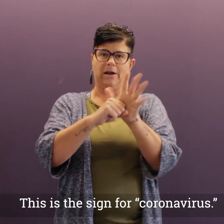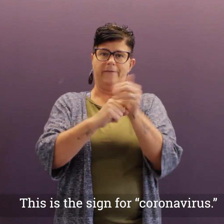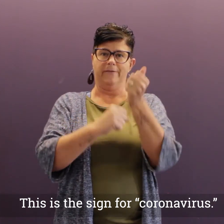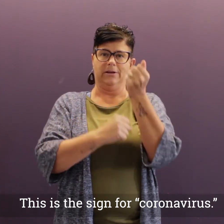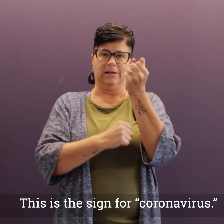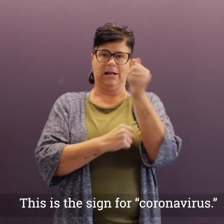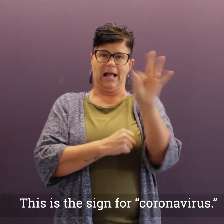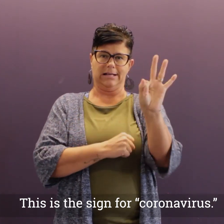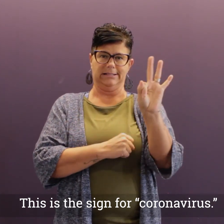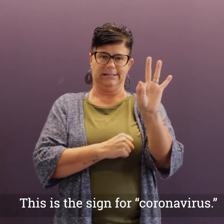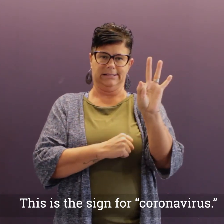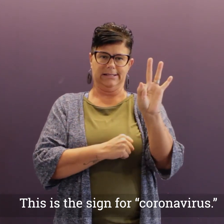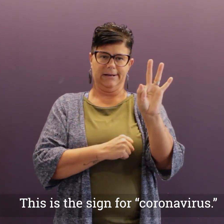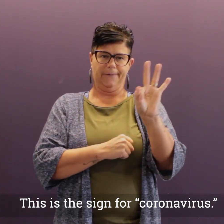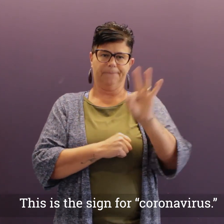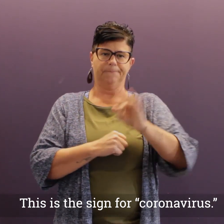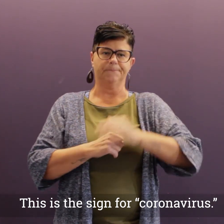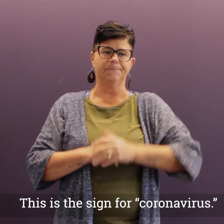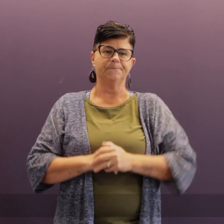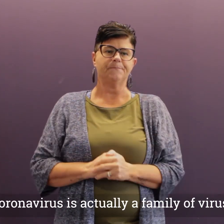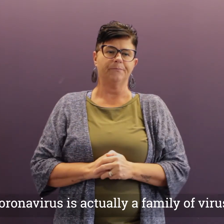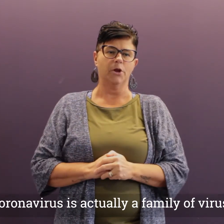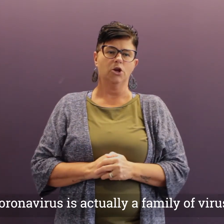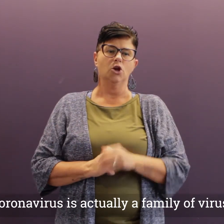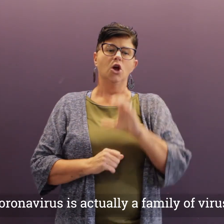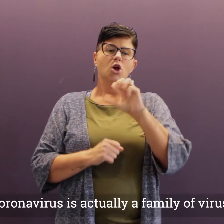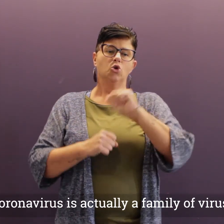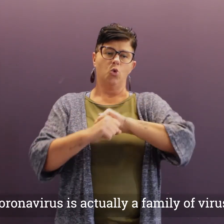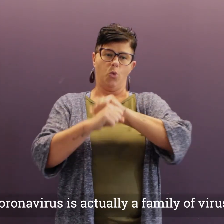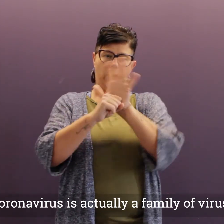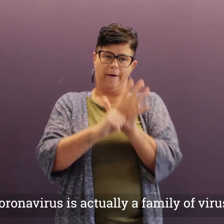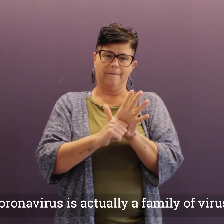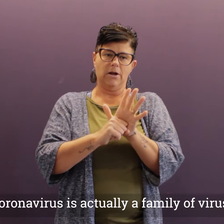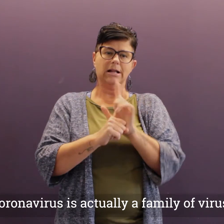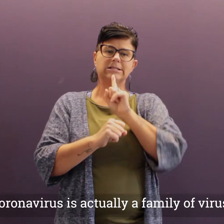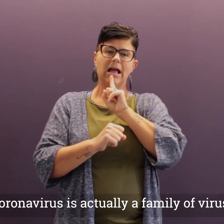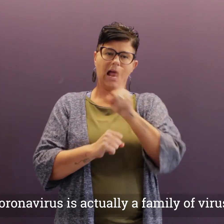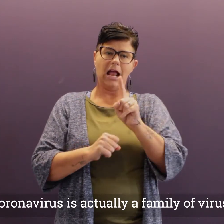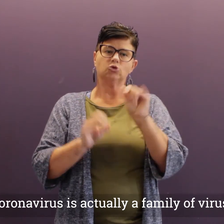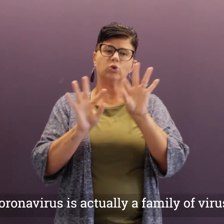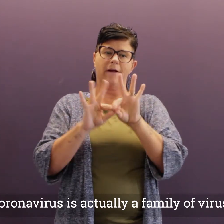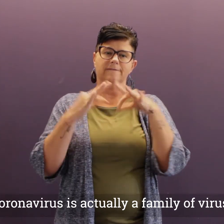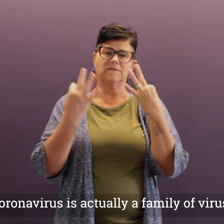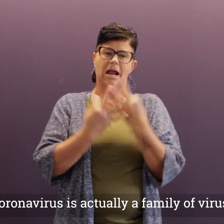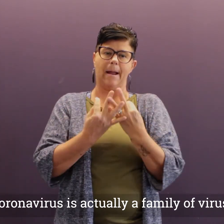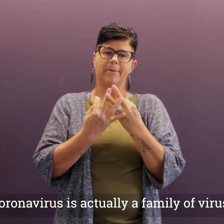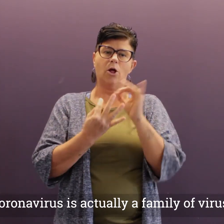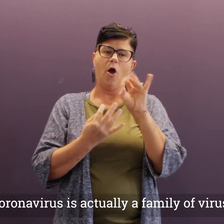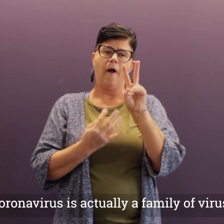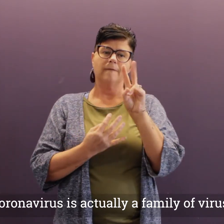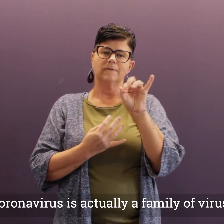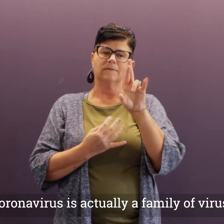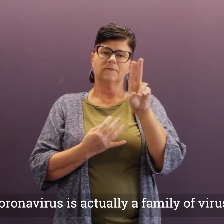Coronavirus. COVID-19. Coronavirus is actually a family of viruses.